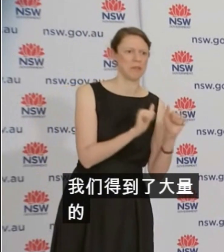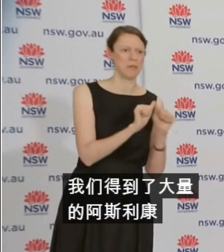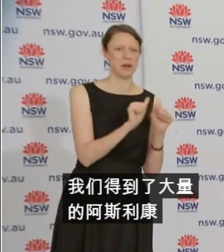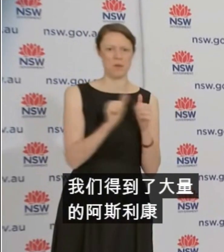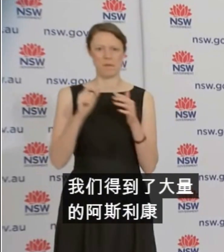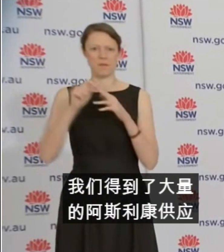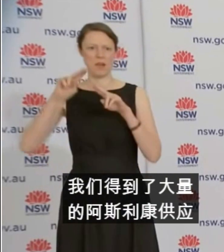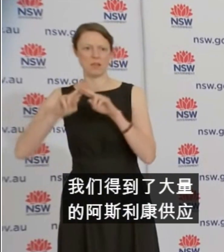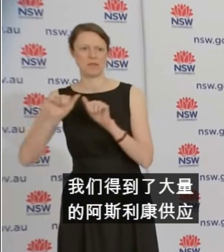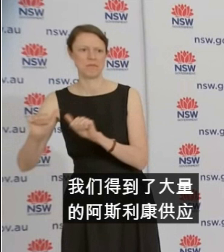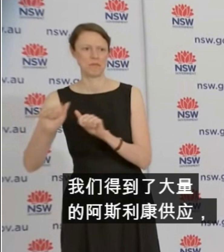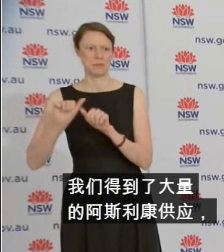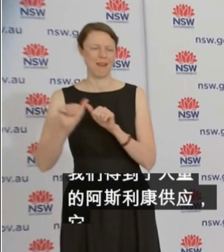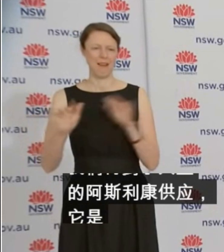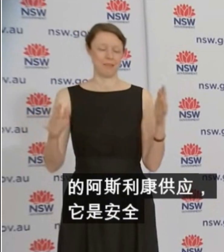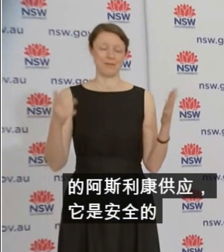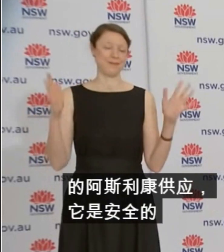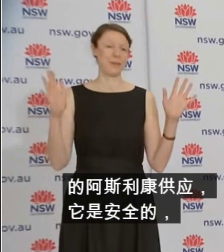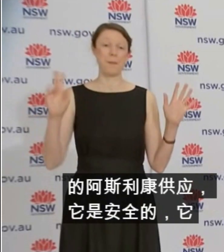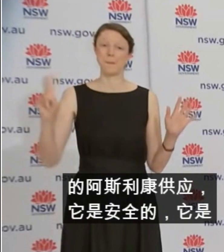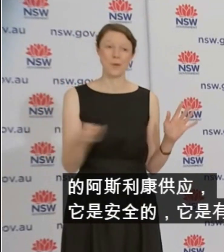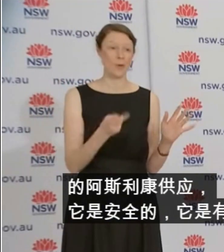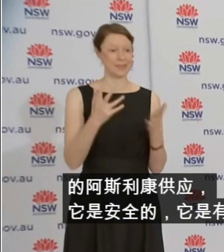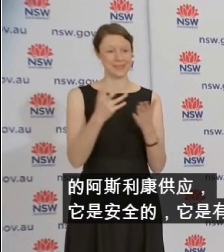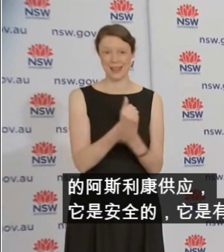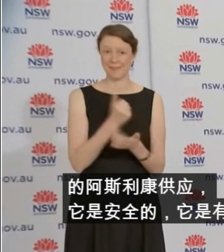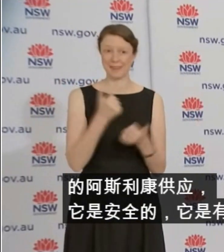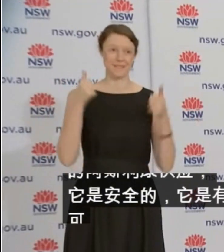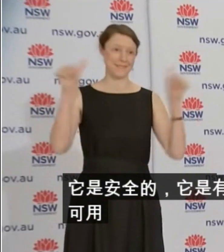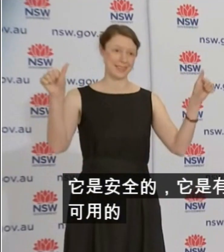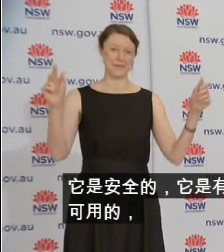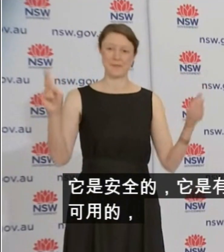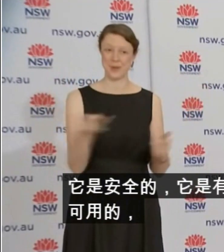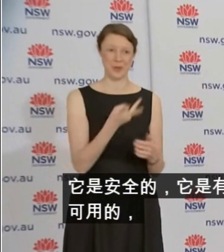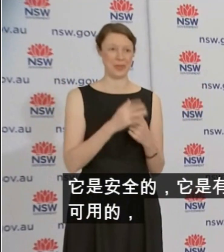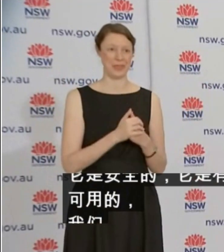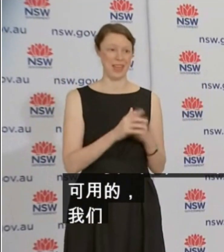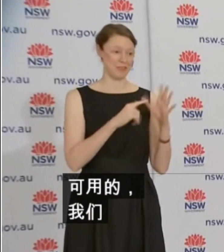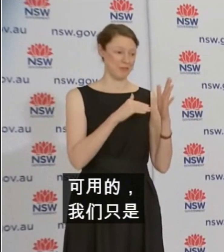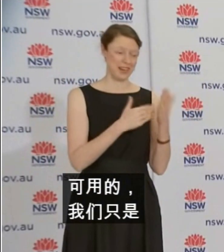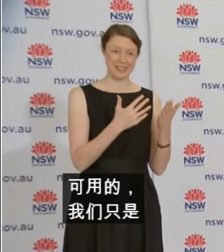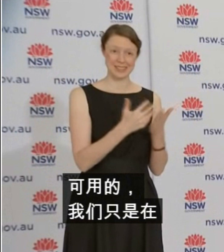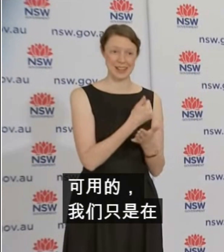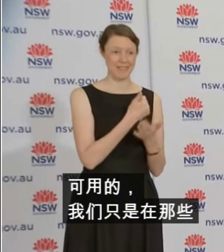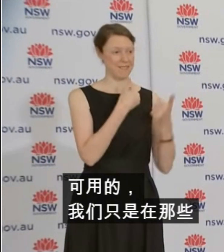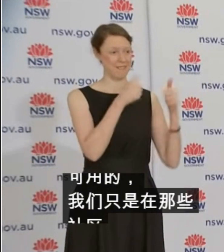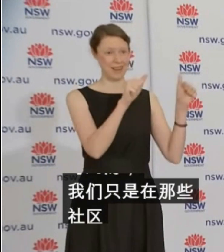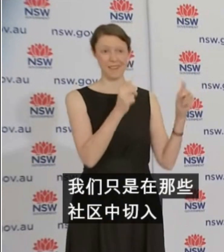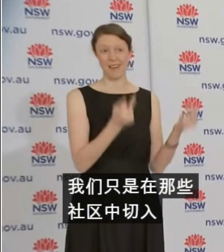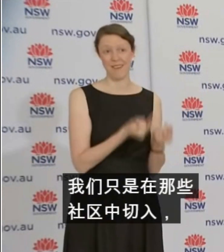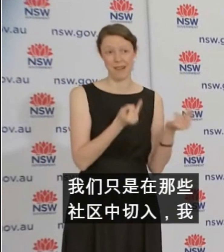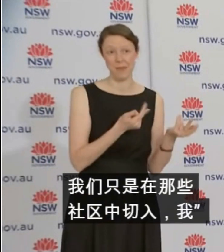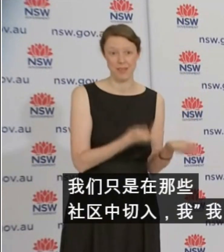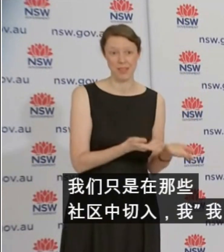supply of AstraZeneca at the moment. It's safe, it's effective, and it's available. And we've just keep cutting through. And in those